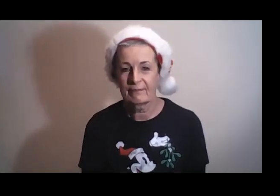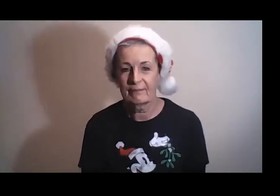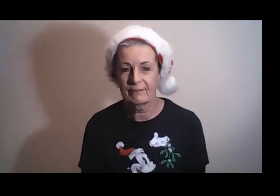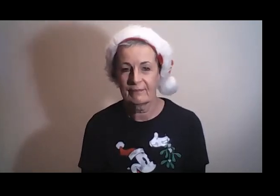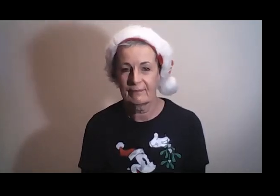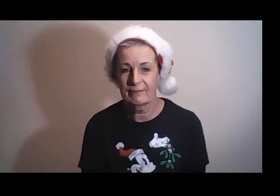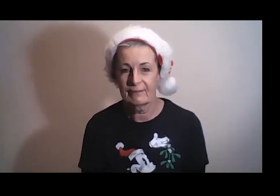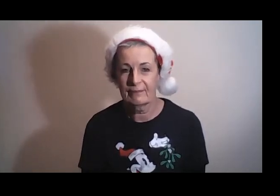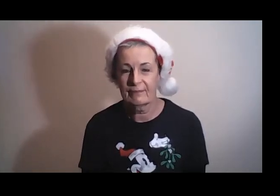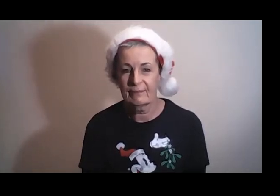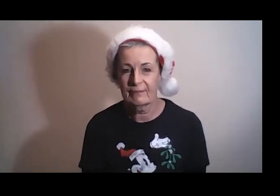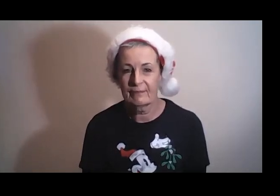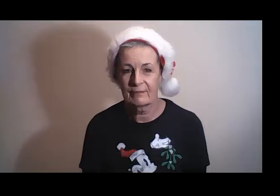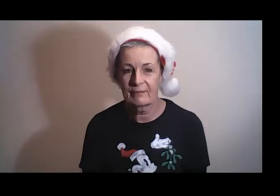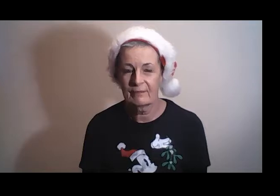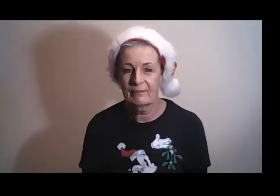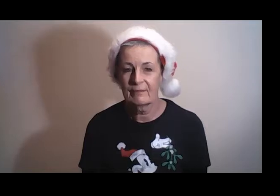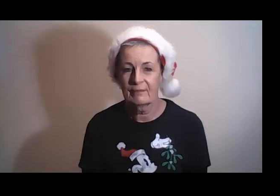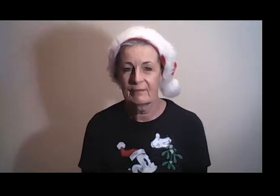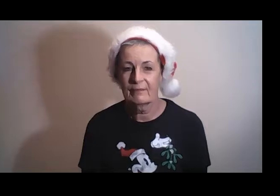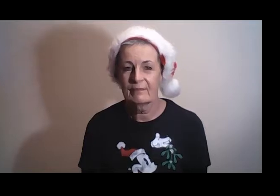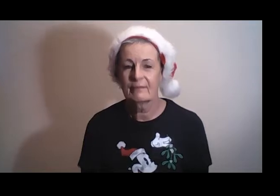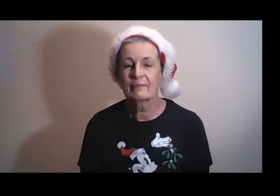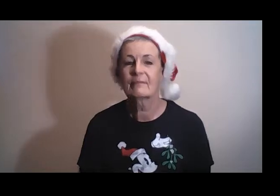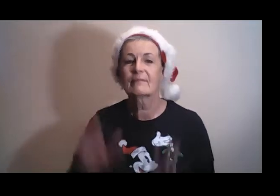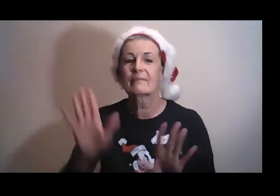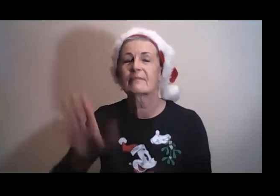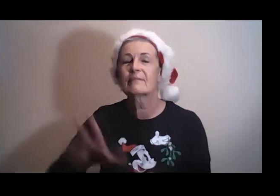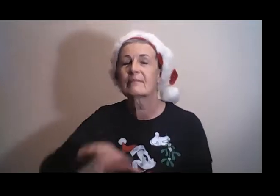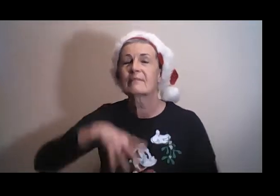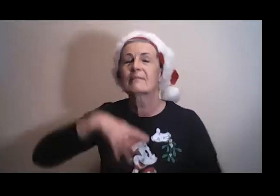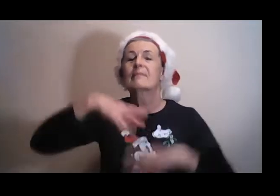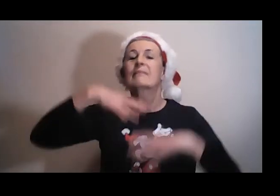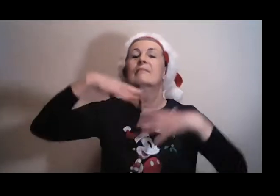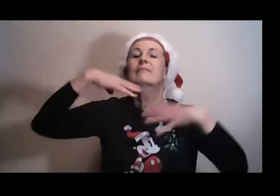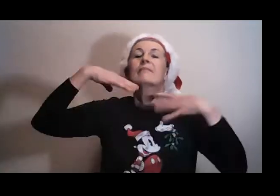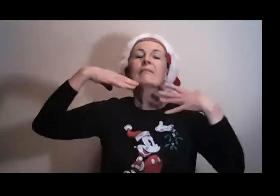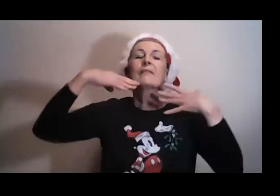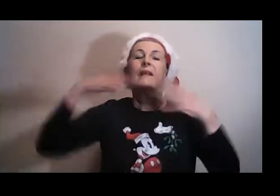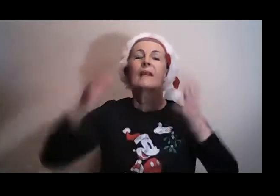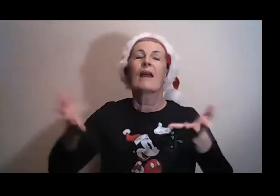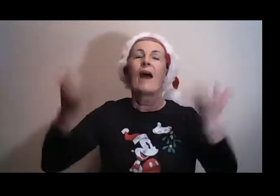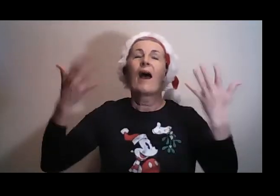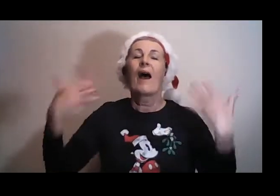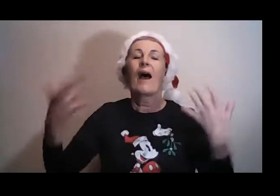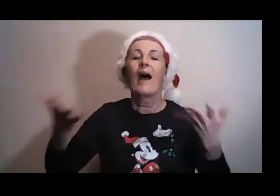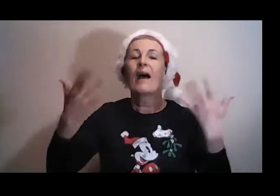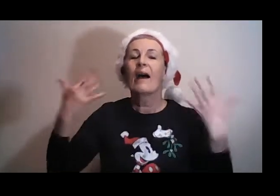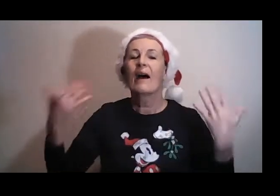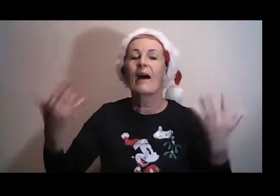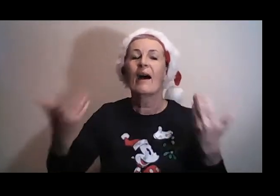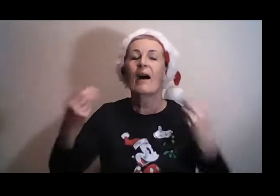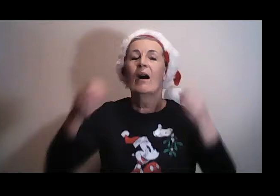So if you want, you can even think, I'm breathing in fresh air, and I'm